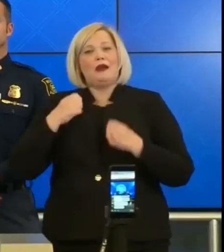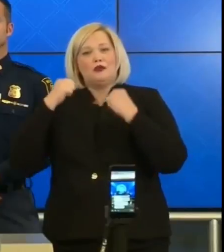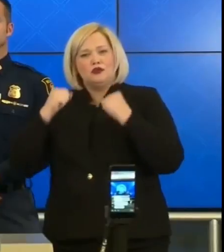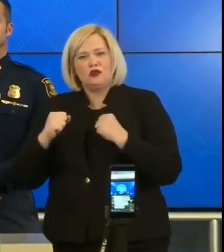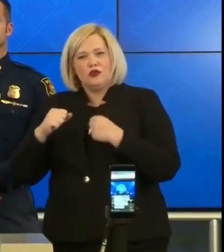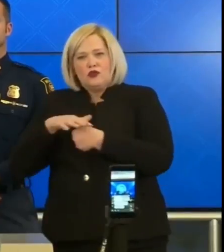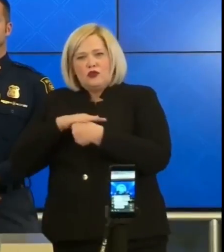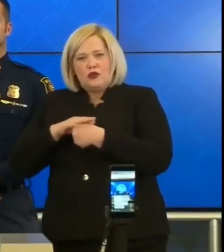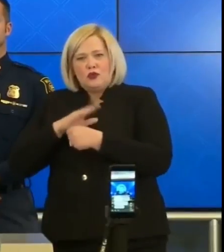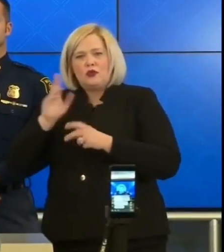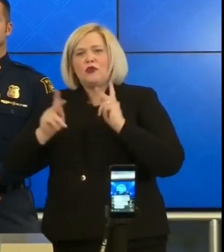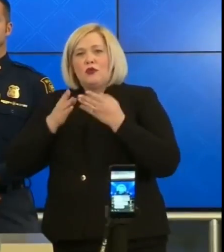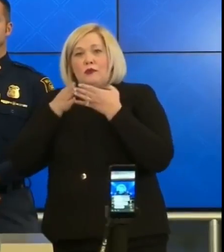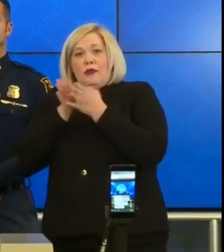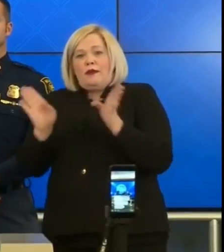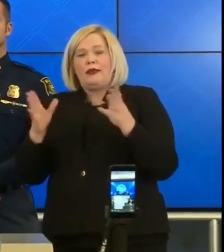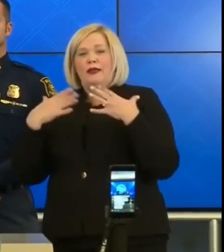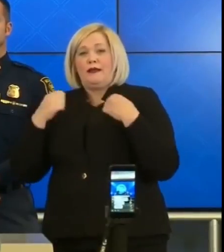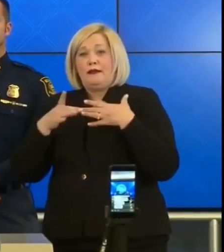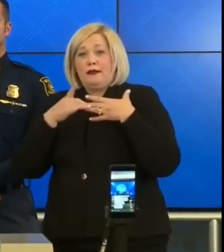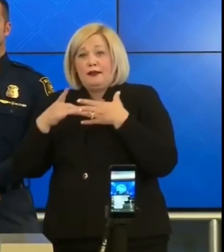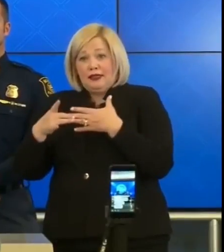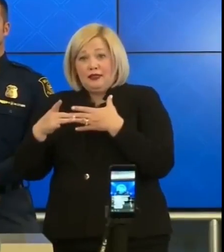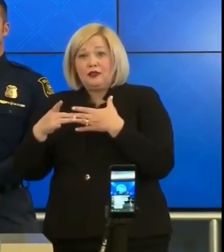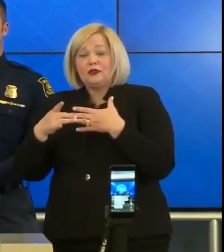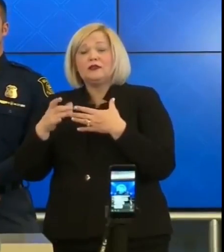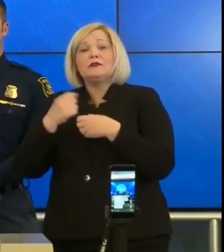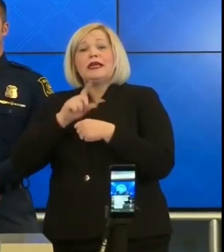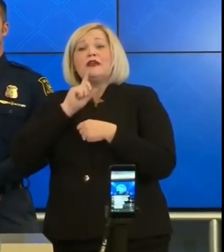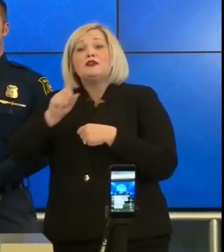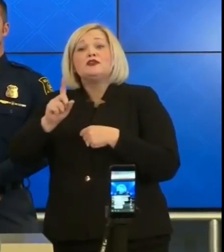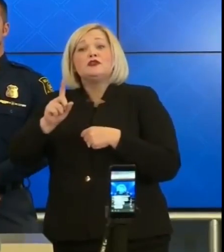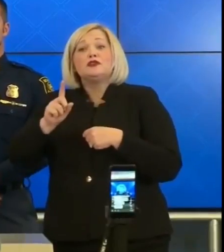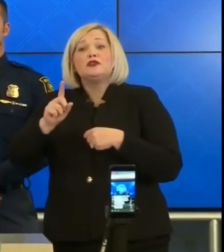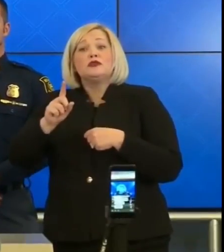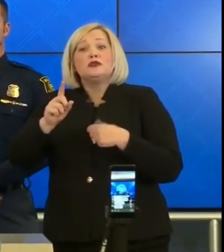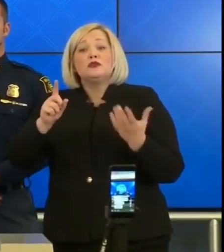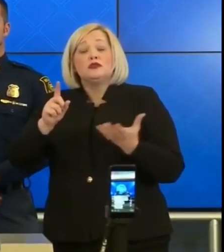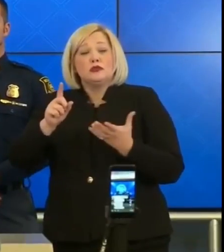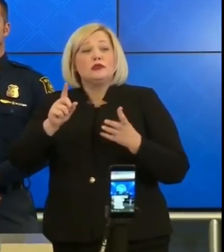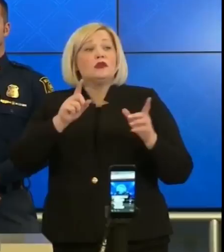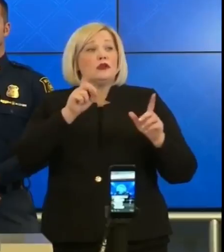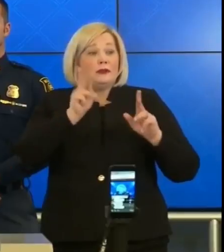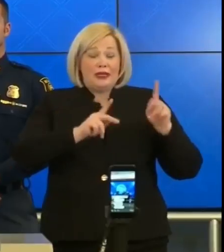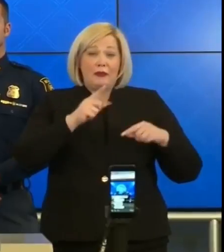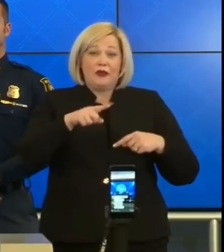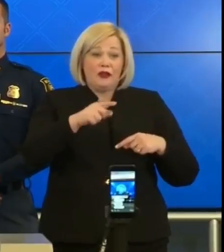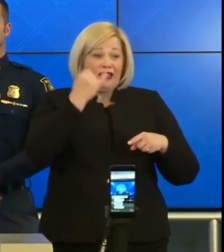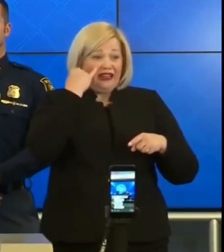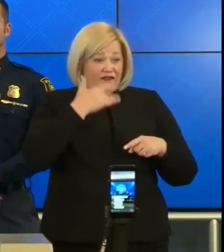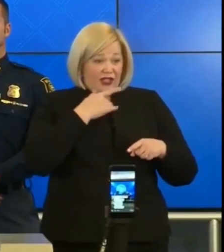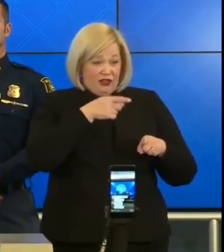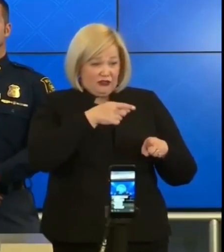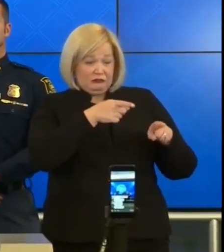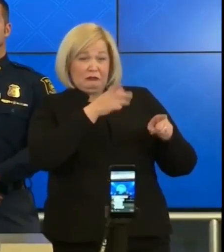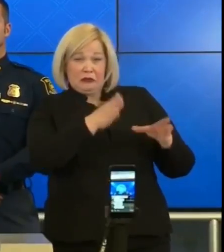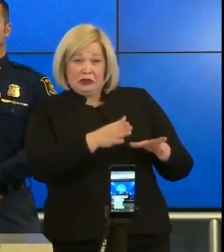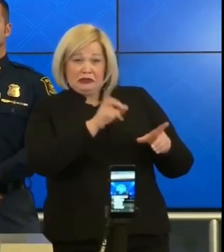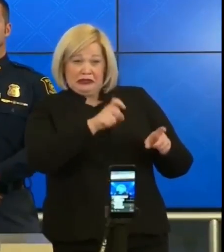public health leaders, have been working together to make sure testing is available to people when their doctor thinks they need a